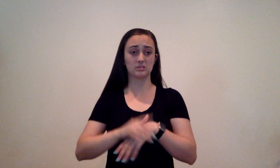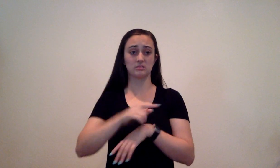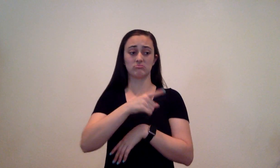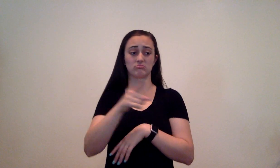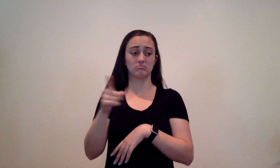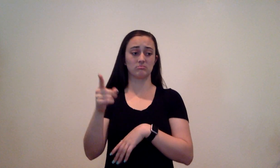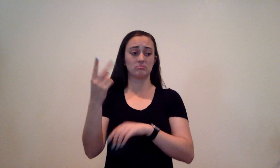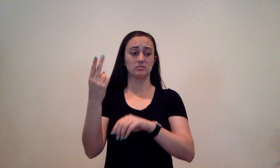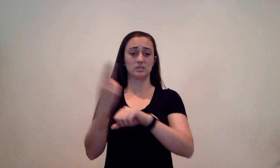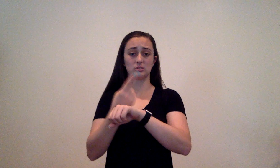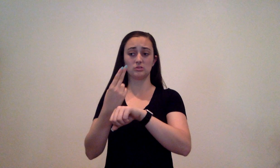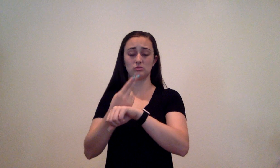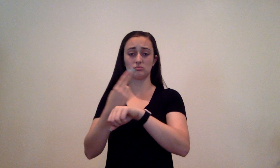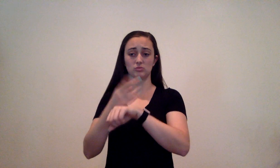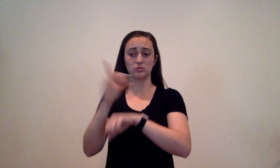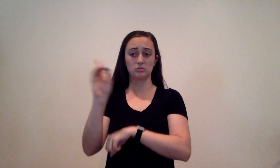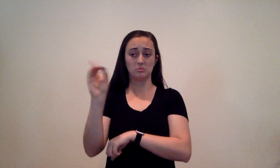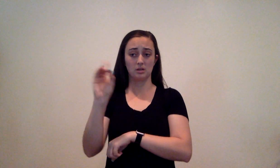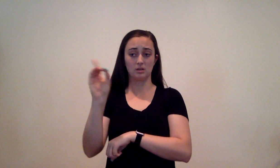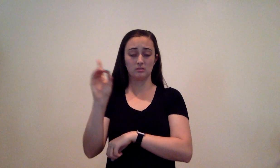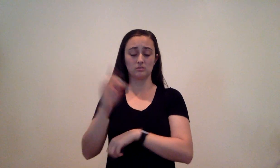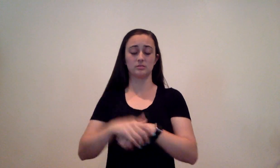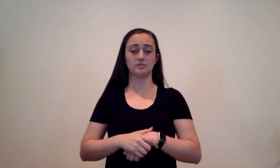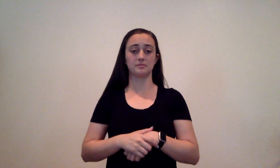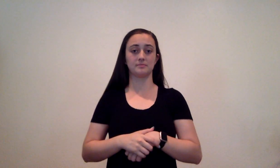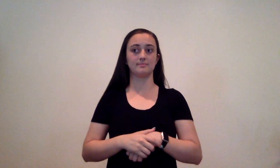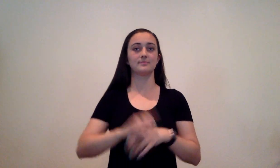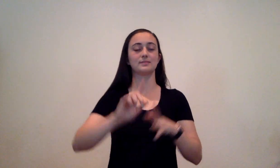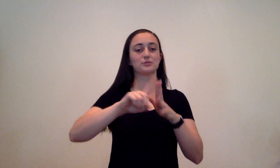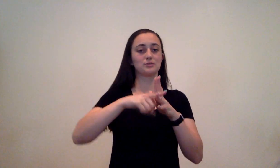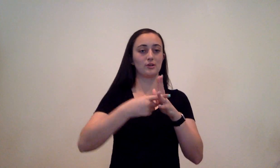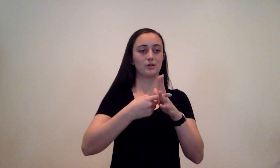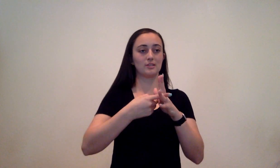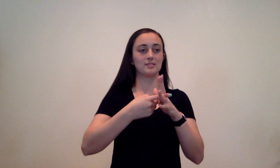of government, and it was born in ancient Greece.